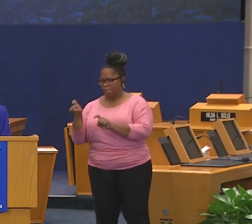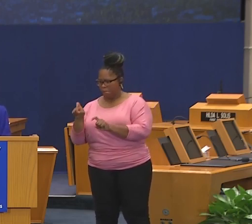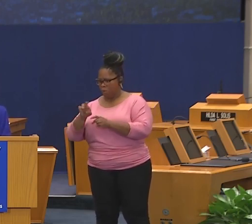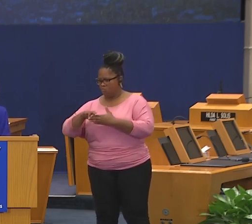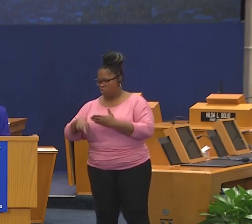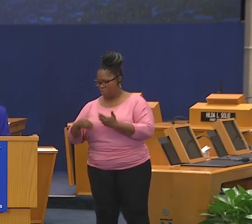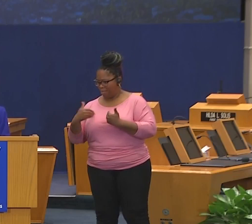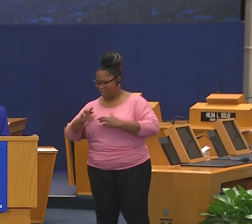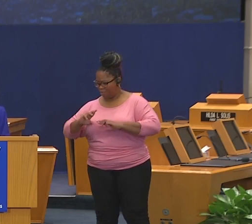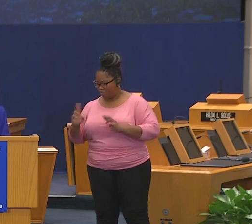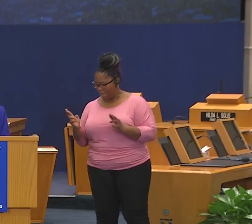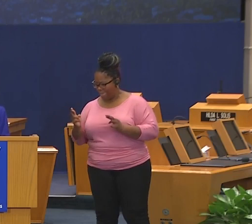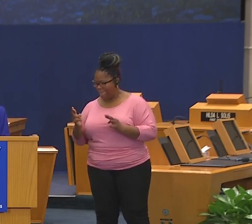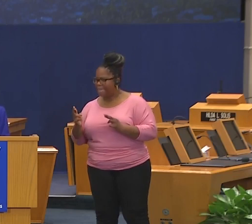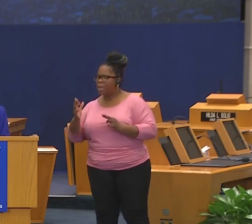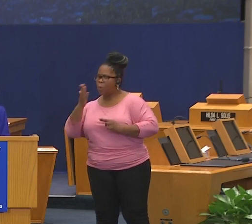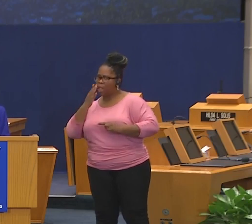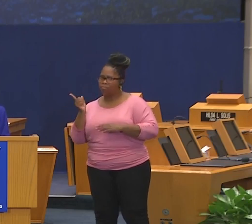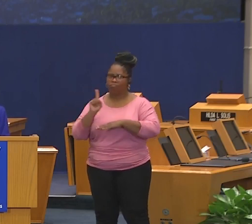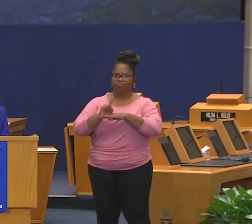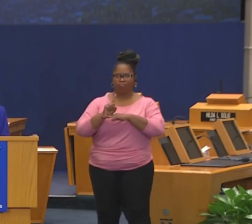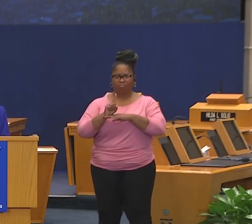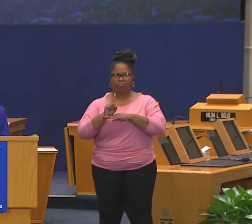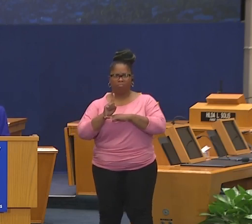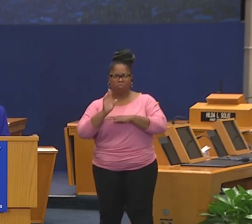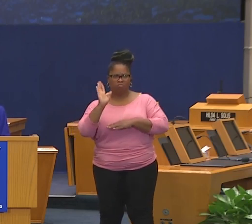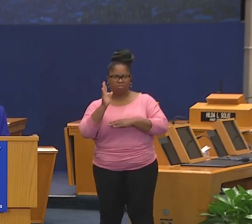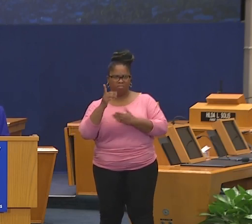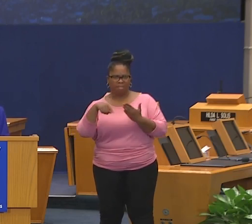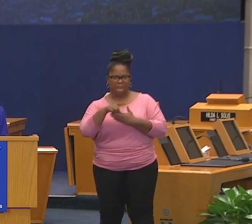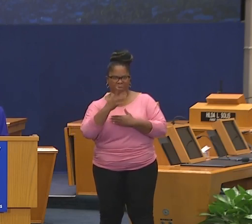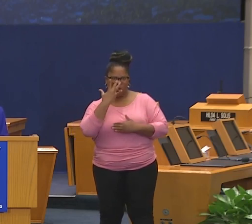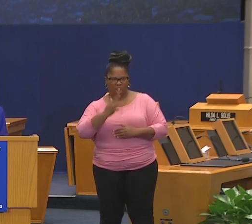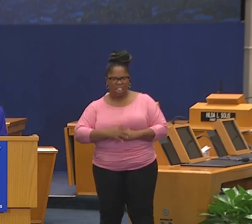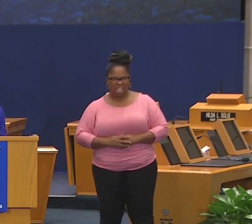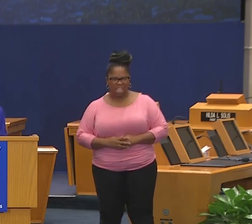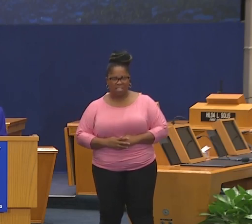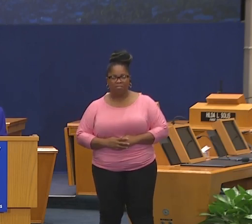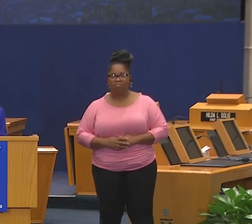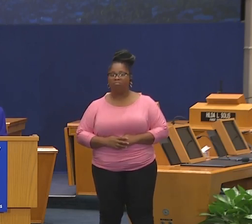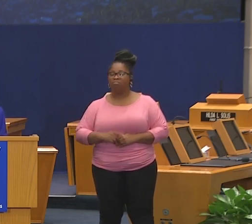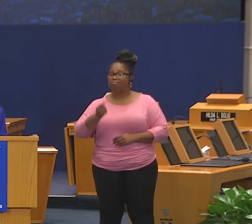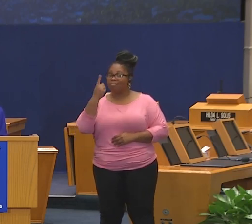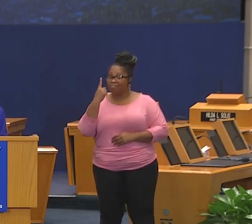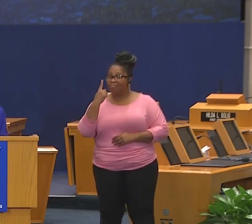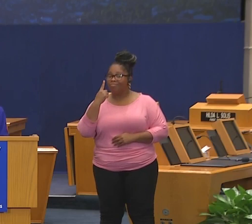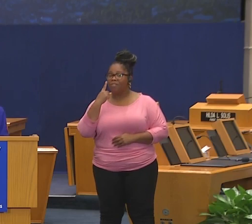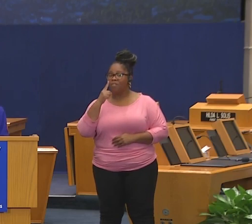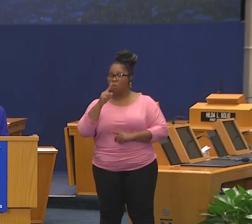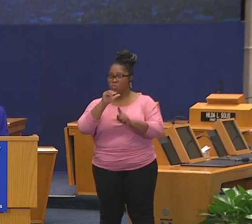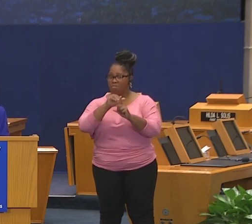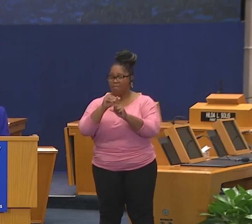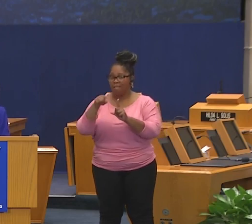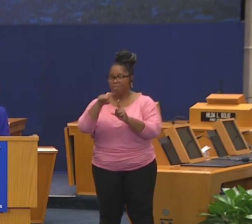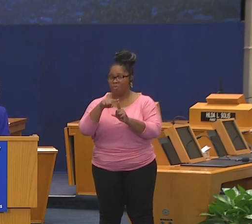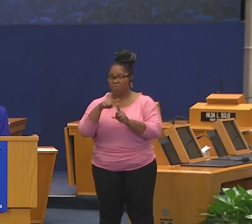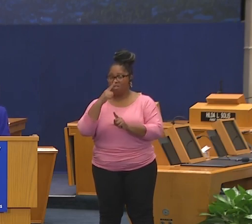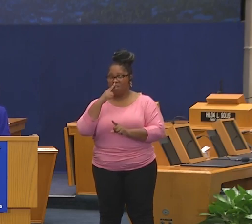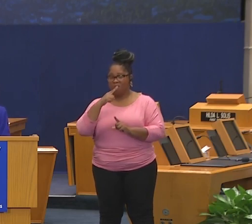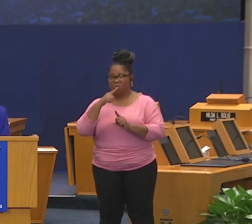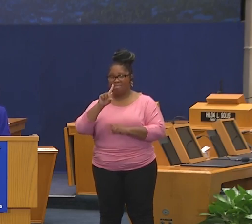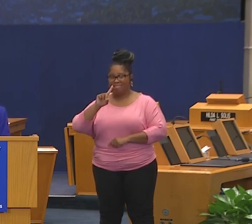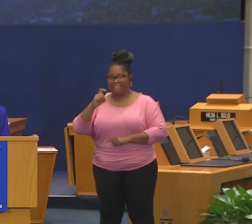results from this study very early next week. But just as a reminder, for diagnosing, serology tests